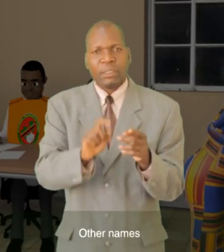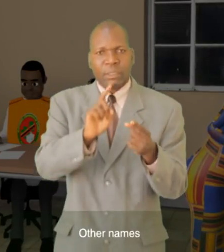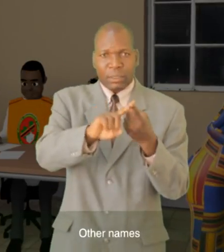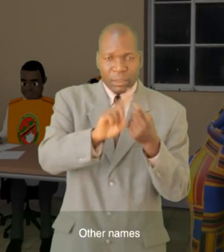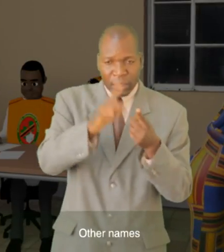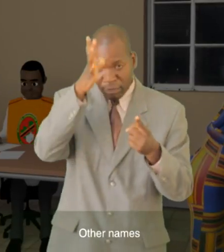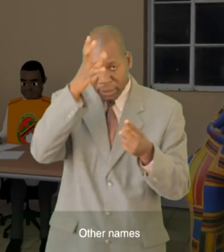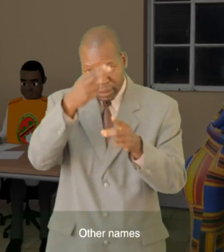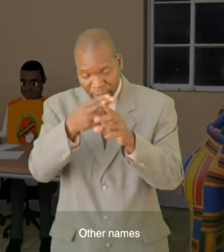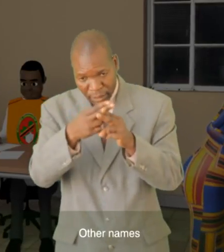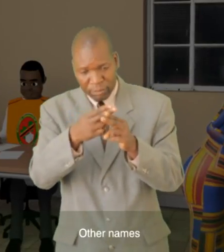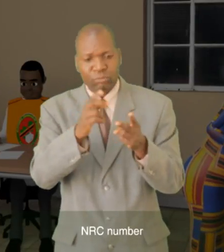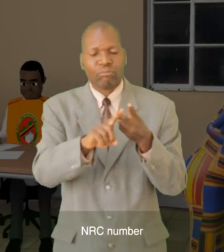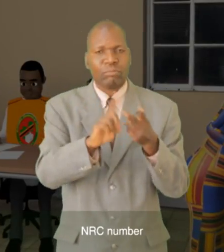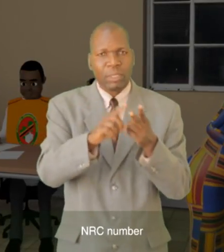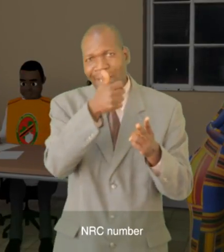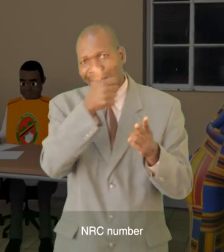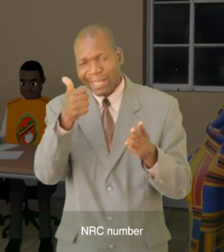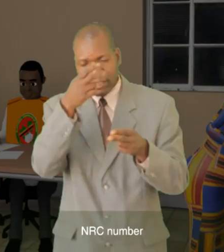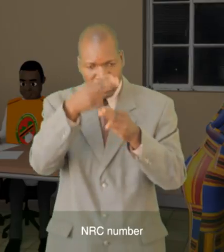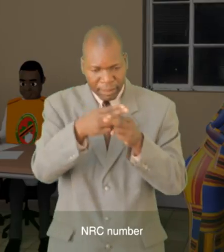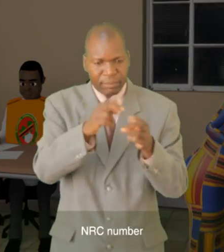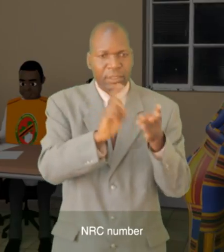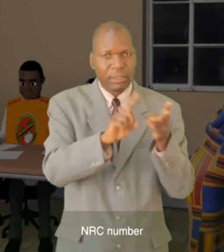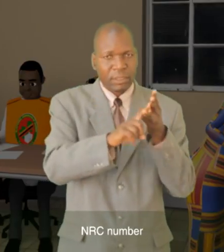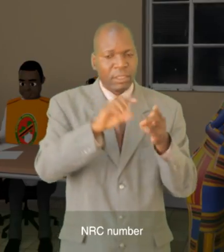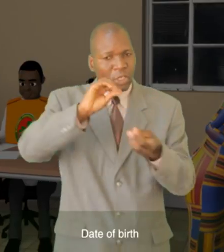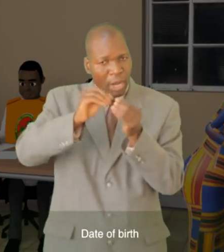names, NRC number, date of birth.